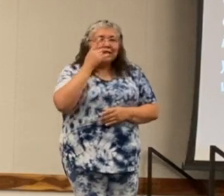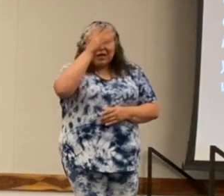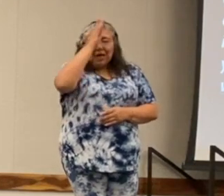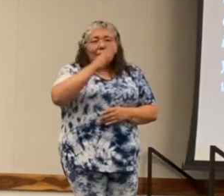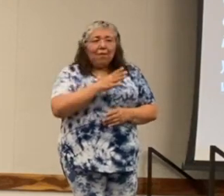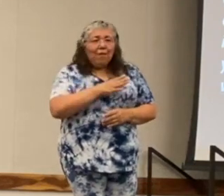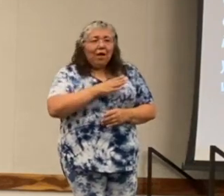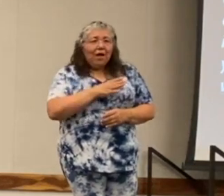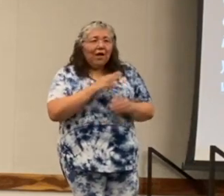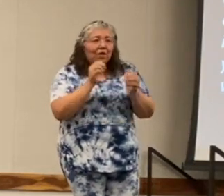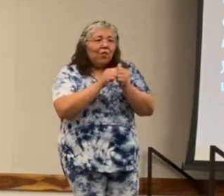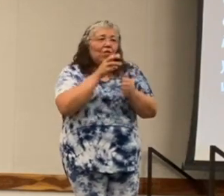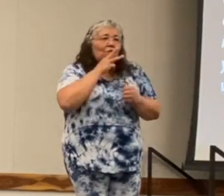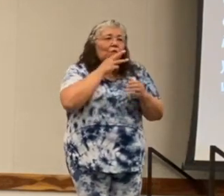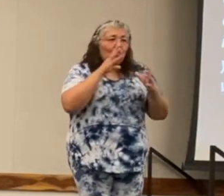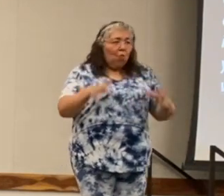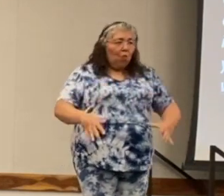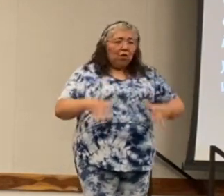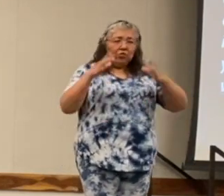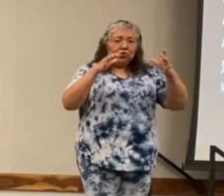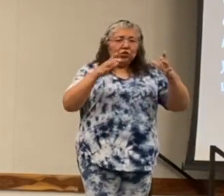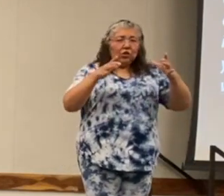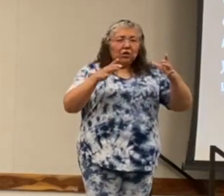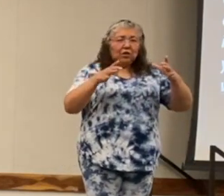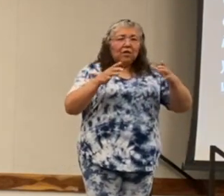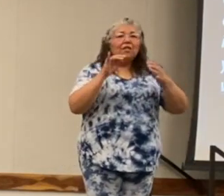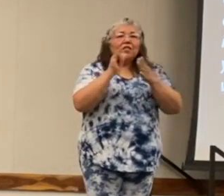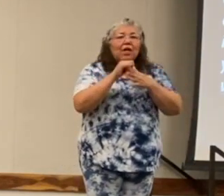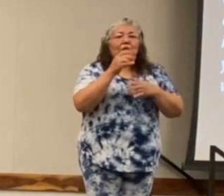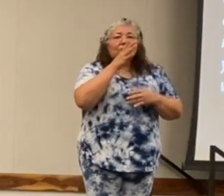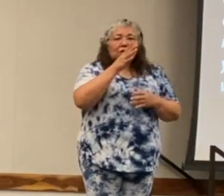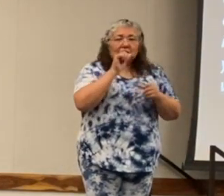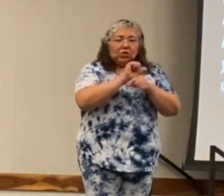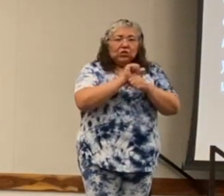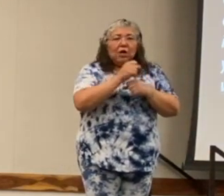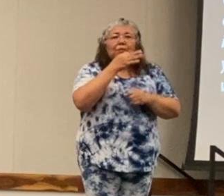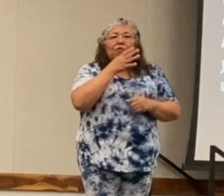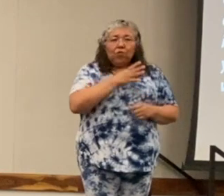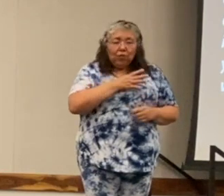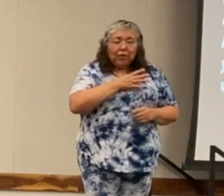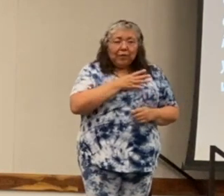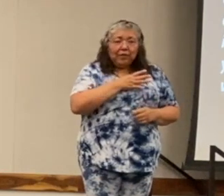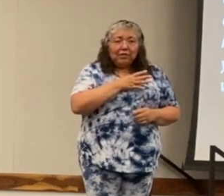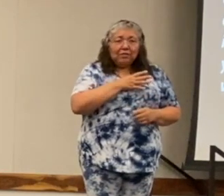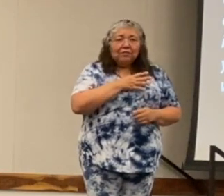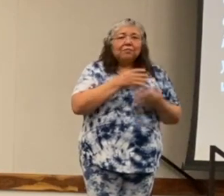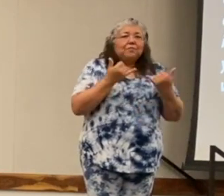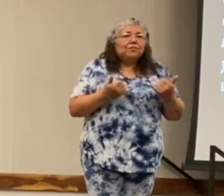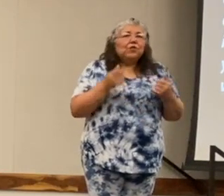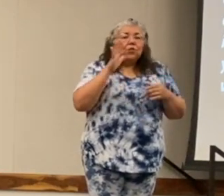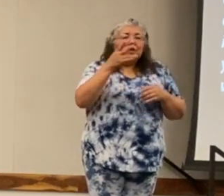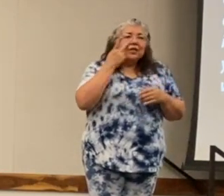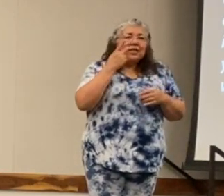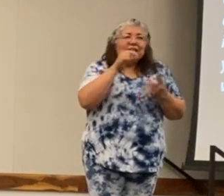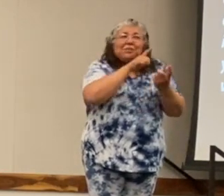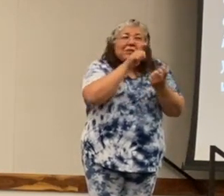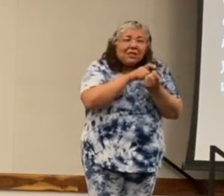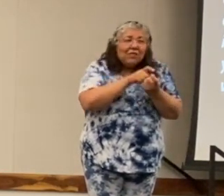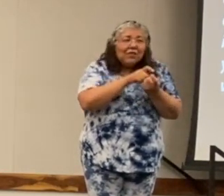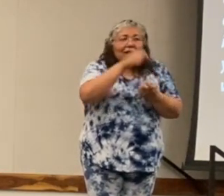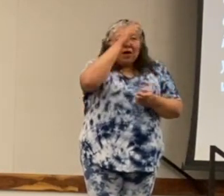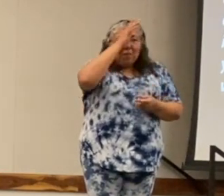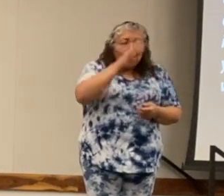man carrying a water jug. That was the job of the women. So you're going to see specifically